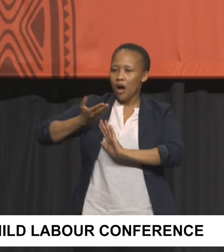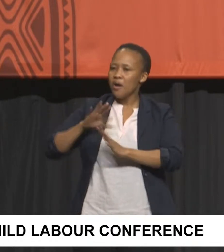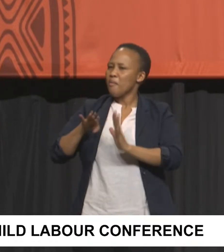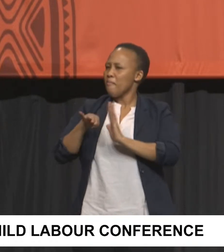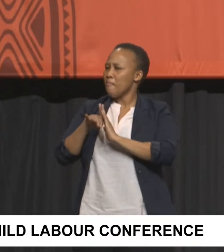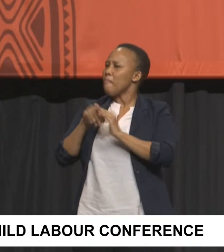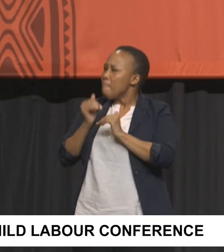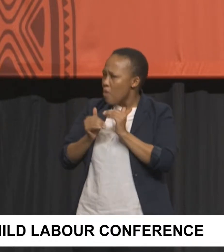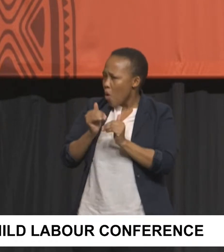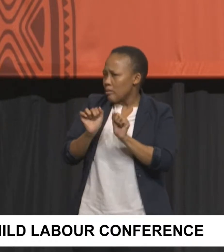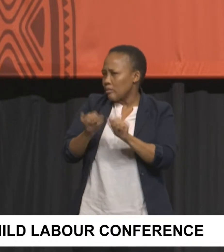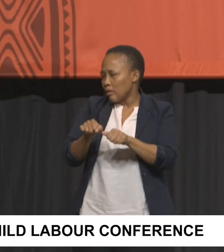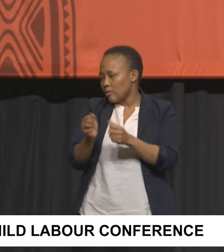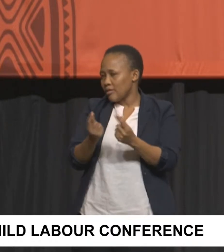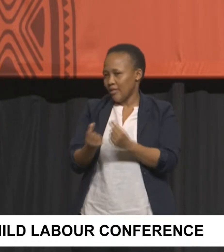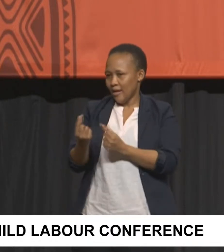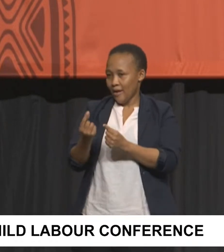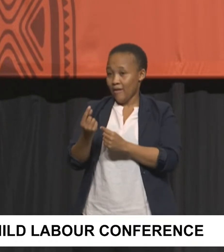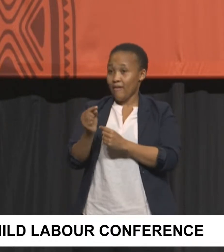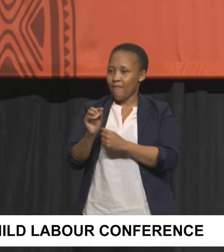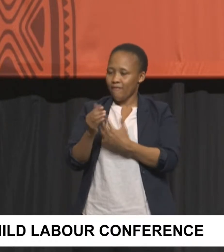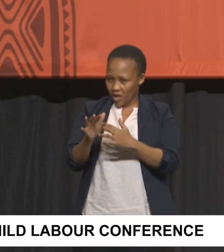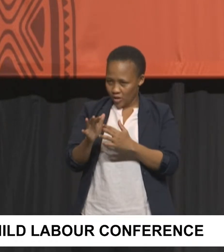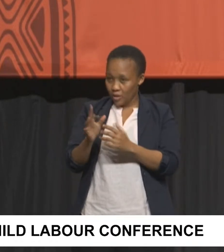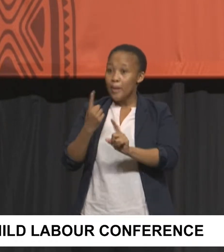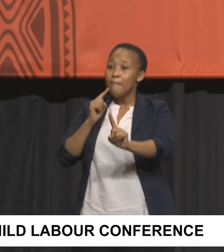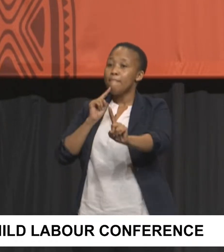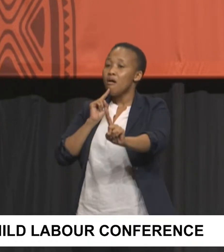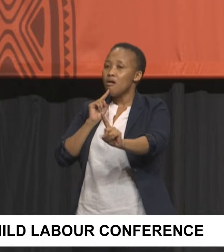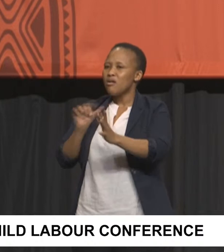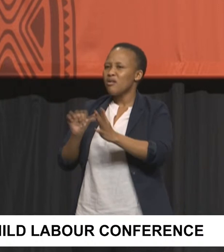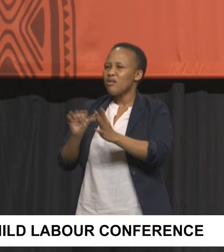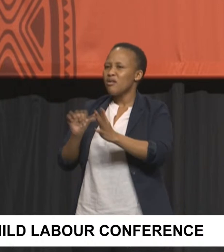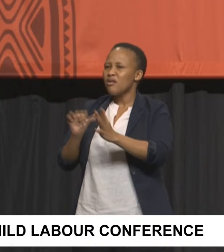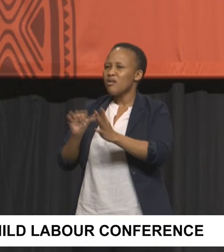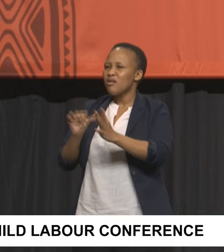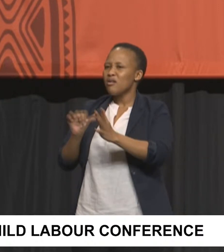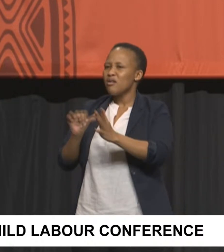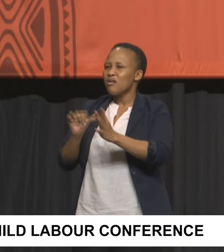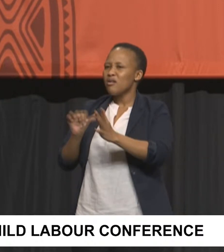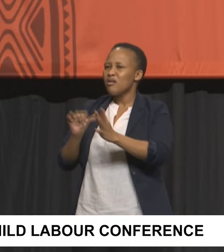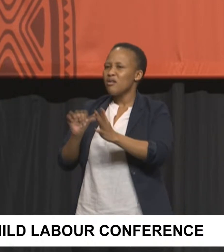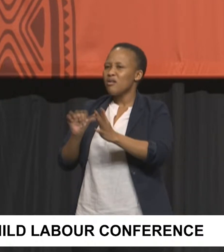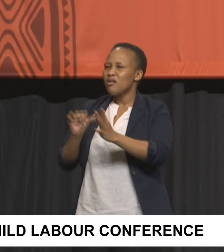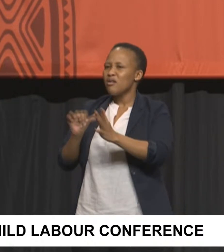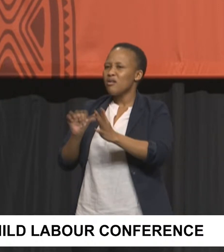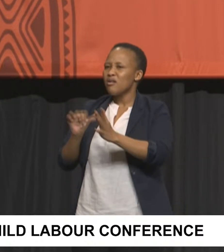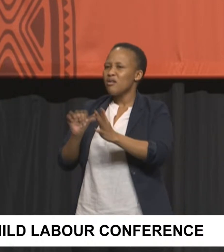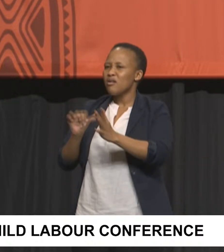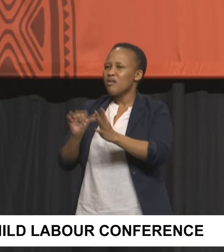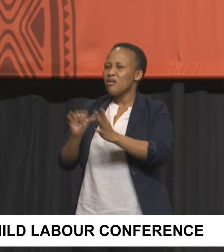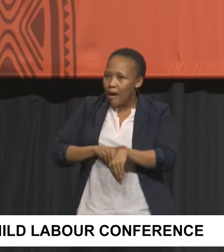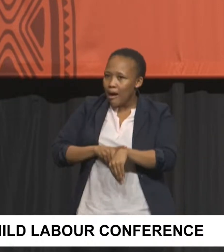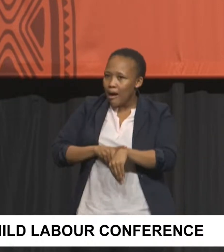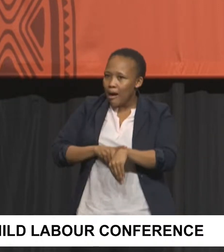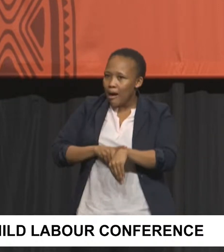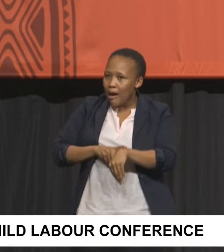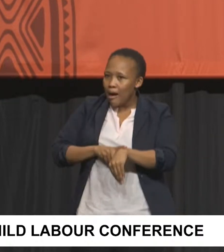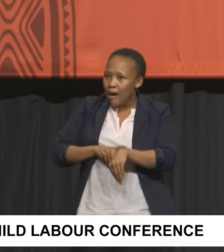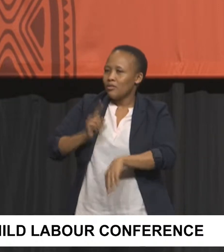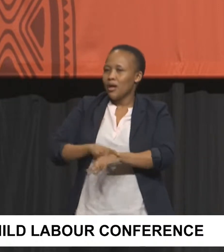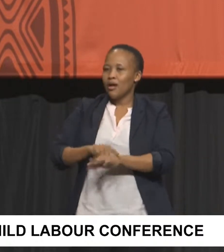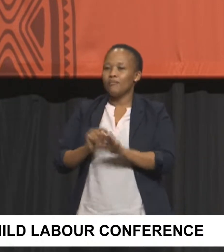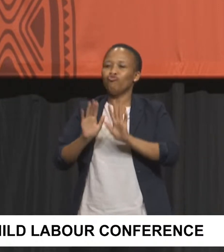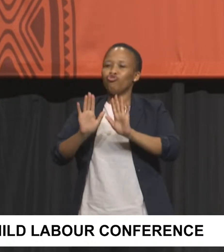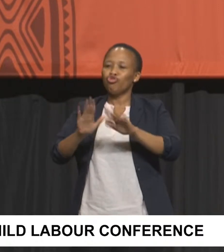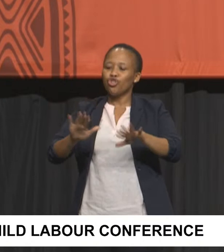But the important first is that this is the first time child participation is